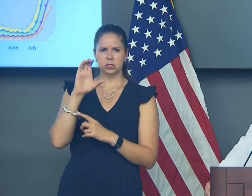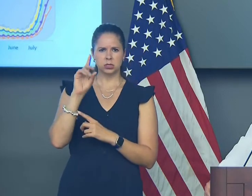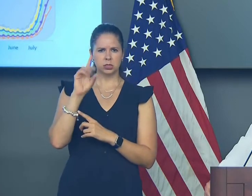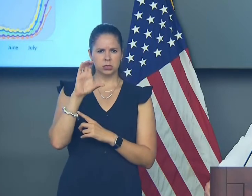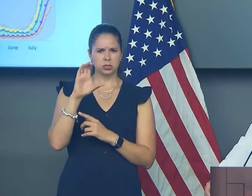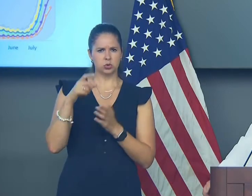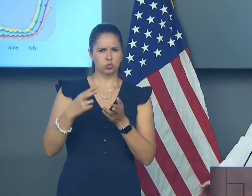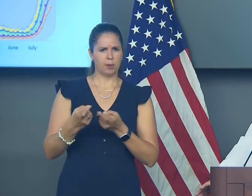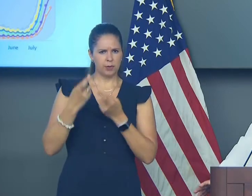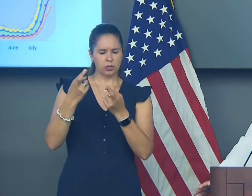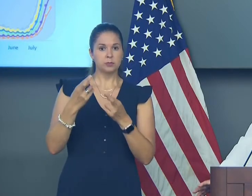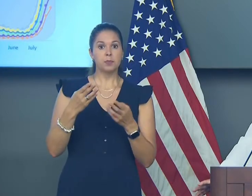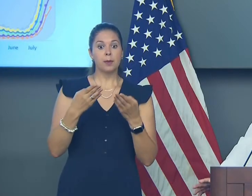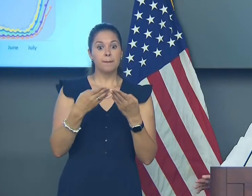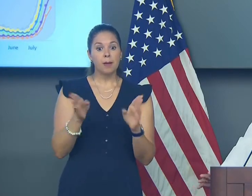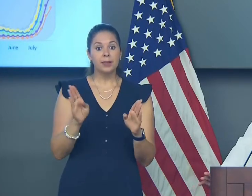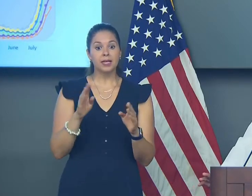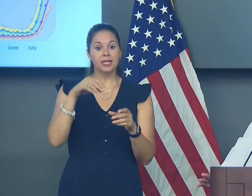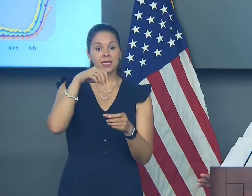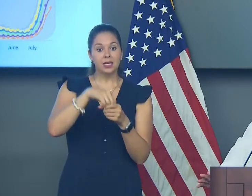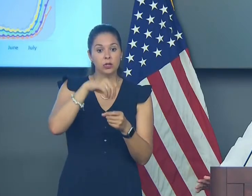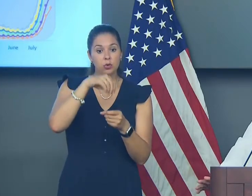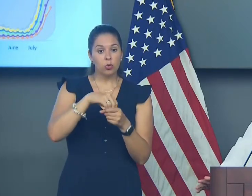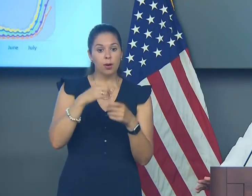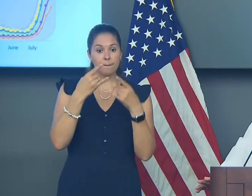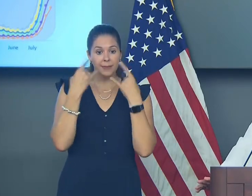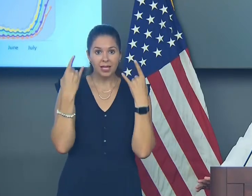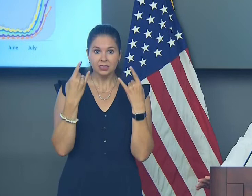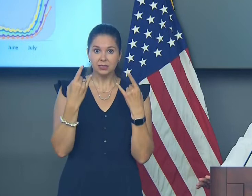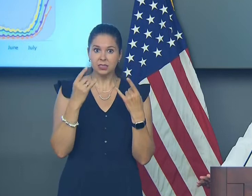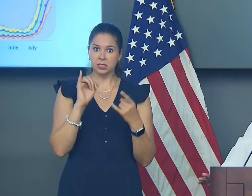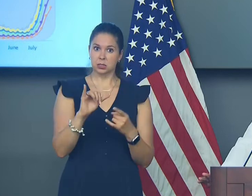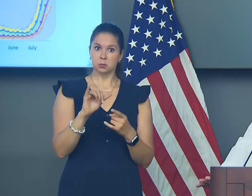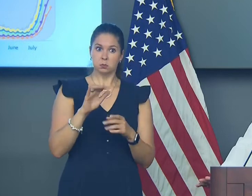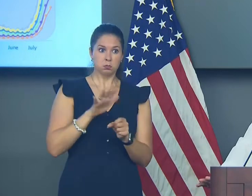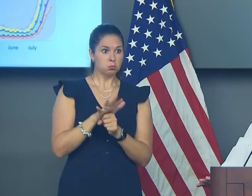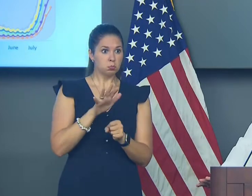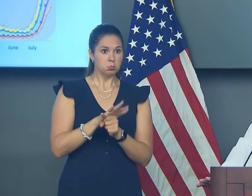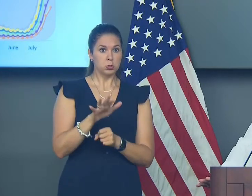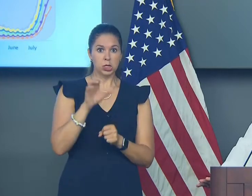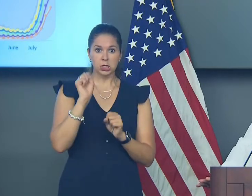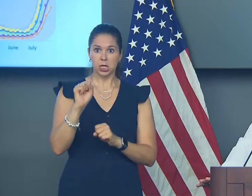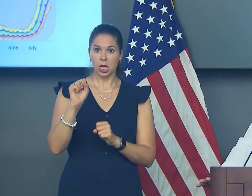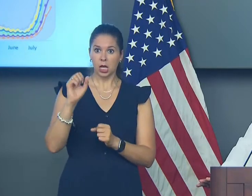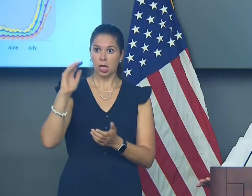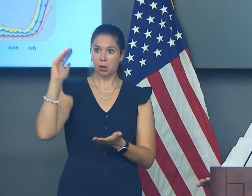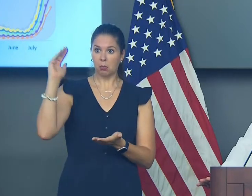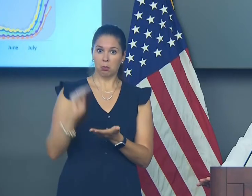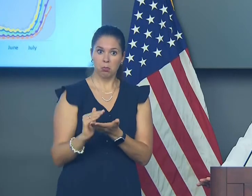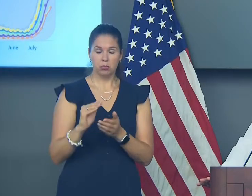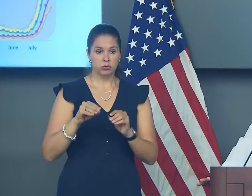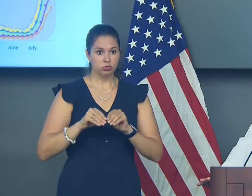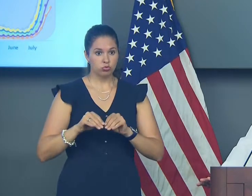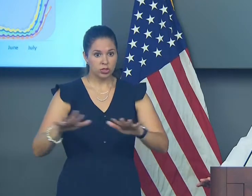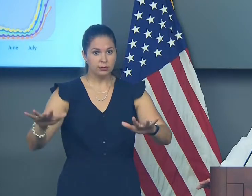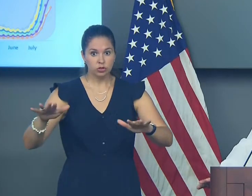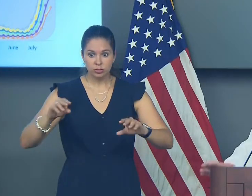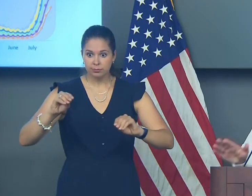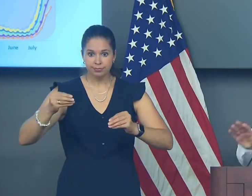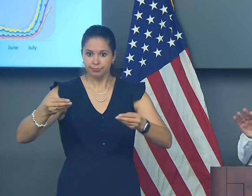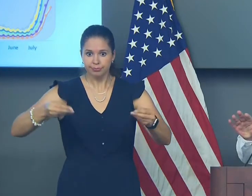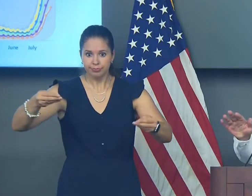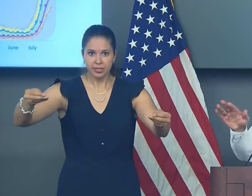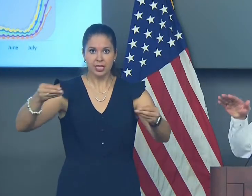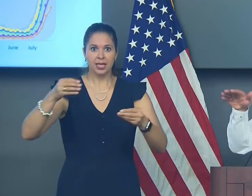recommendations, that public indoor masking is sufficient to curb transmission, to